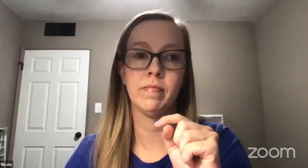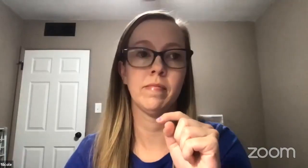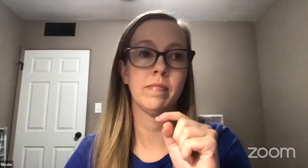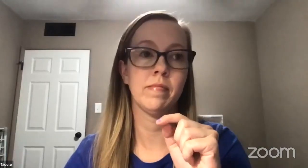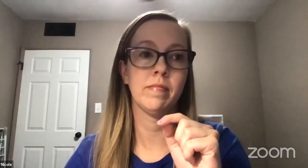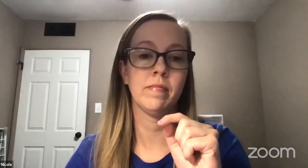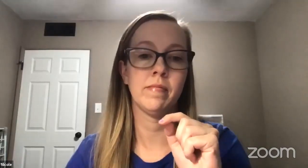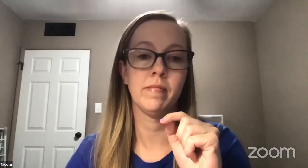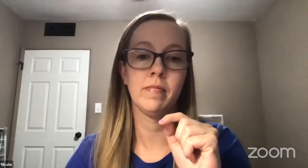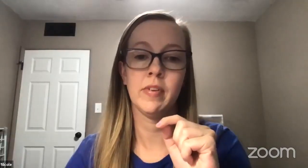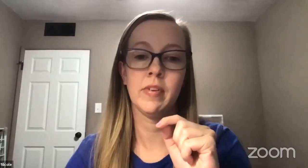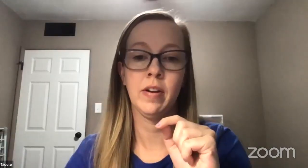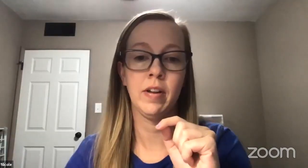This is Nicole. Okay, one second.